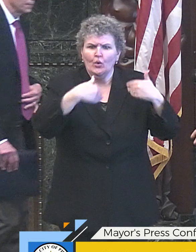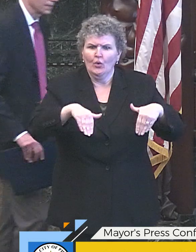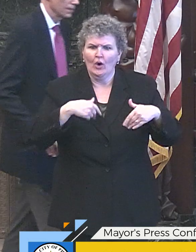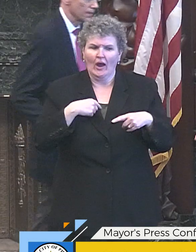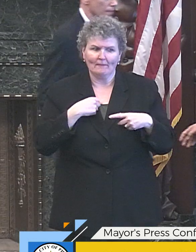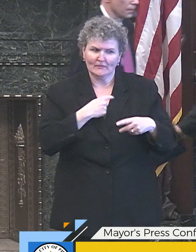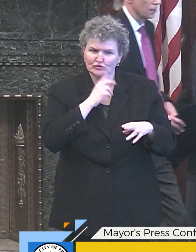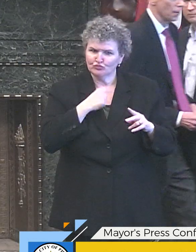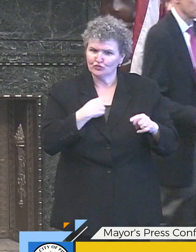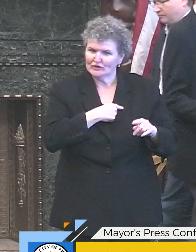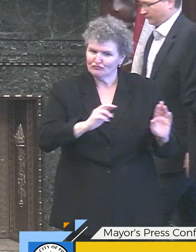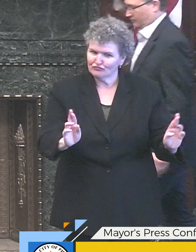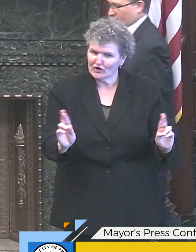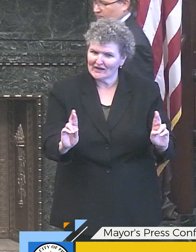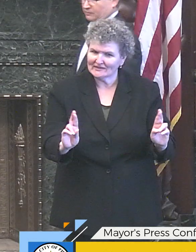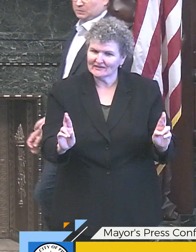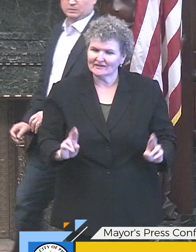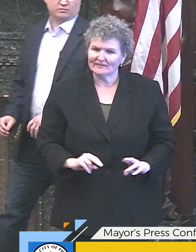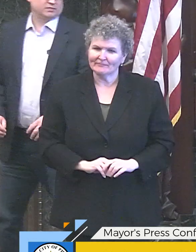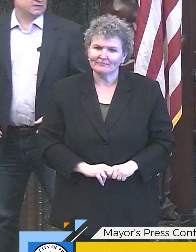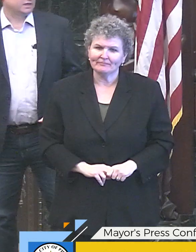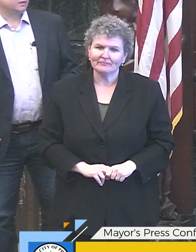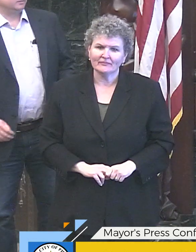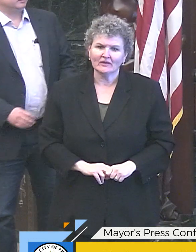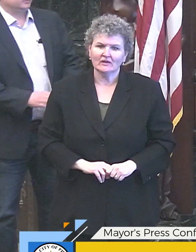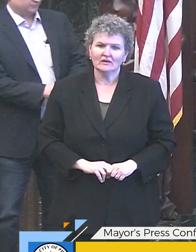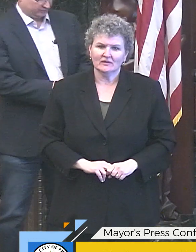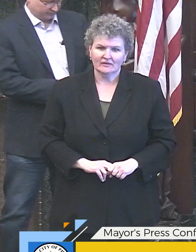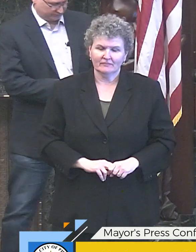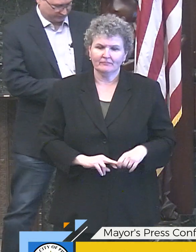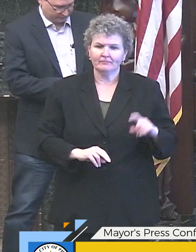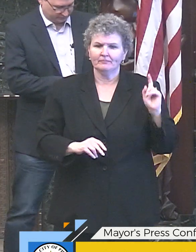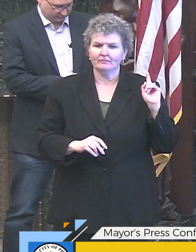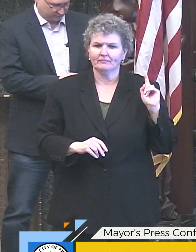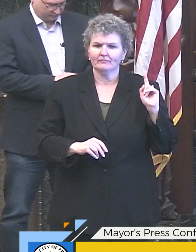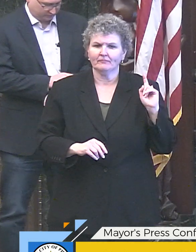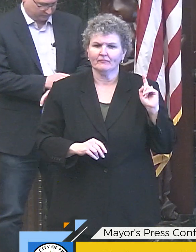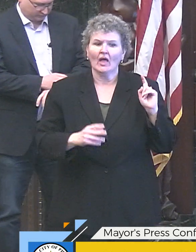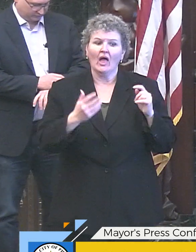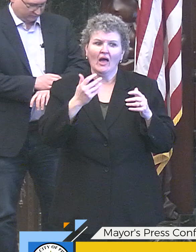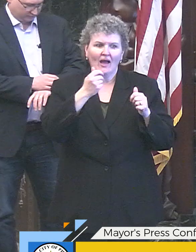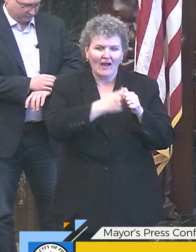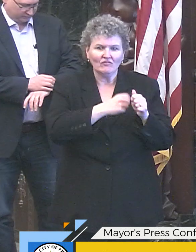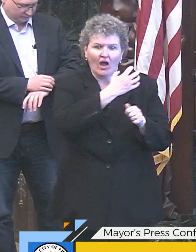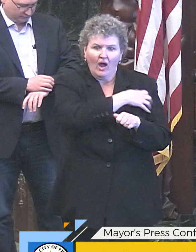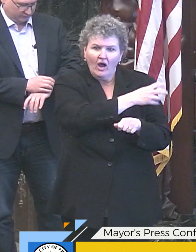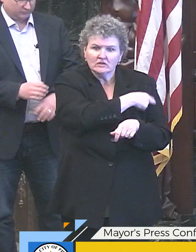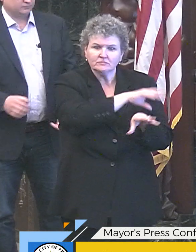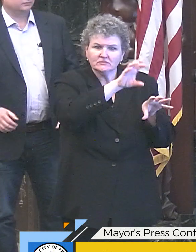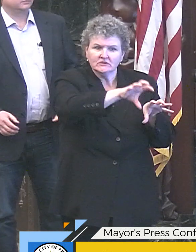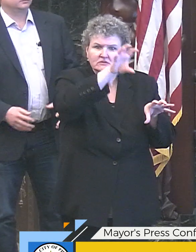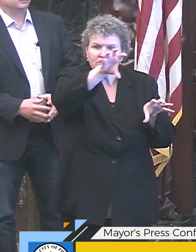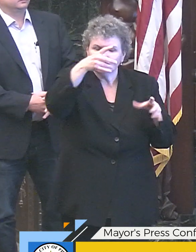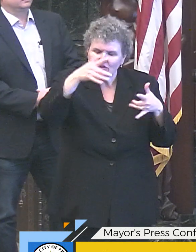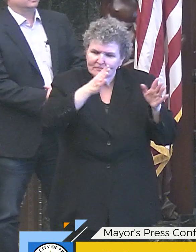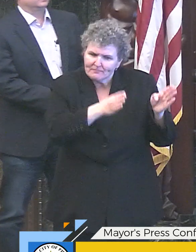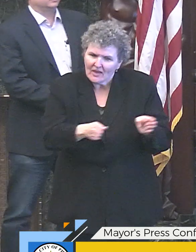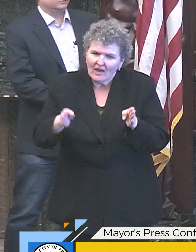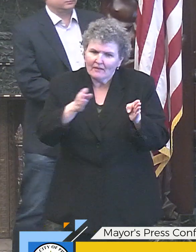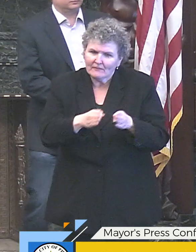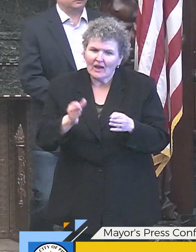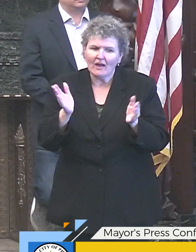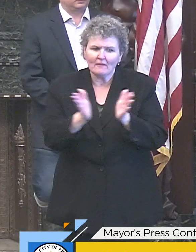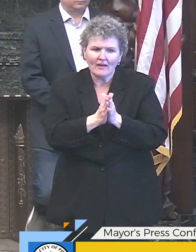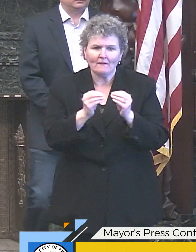Yep. Thank you. So if I can just add on that, all the hospitals have been planning to add beds in their